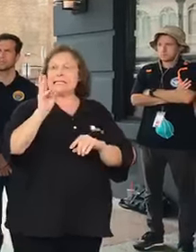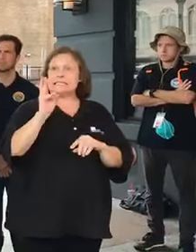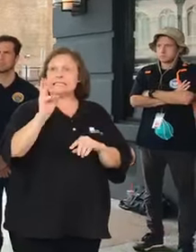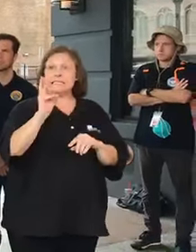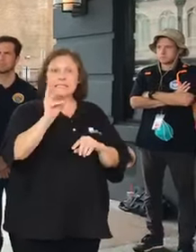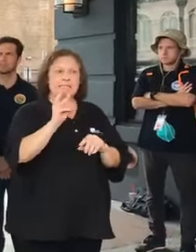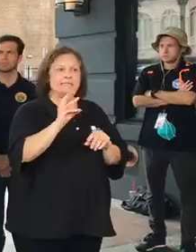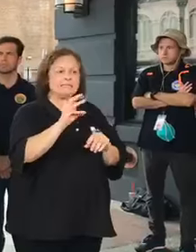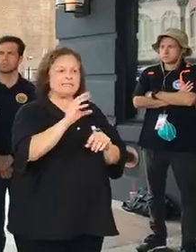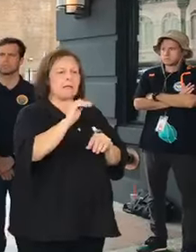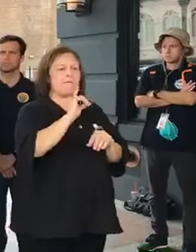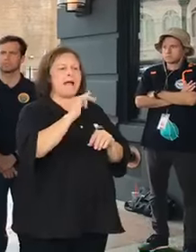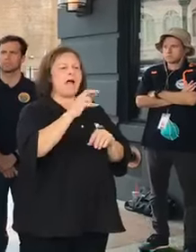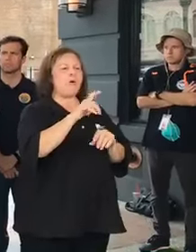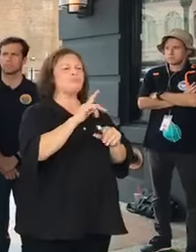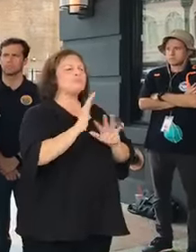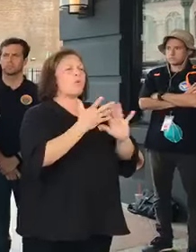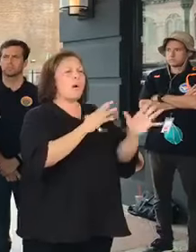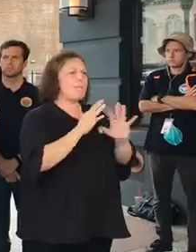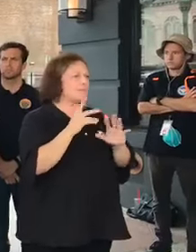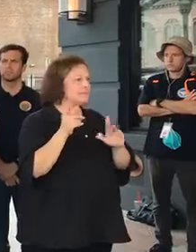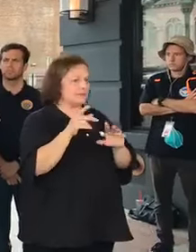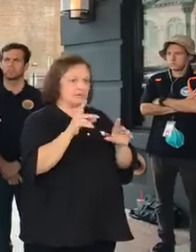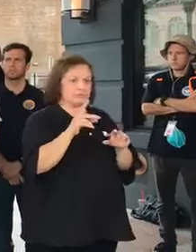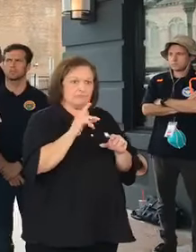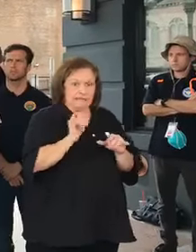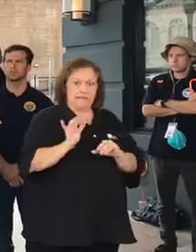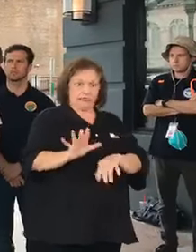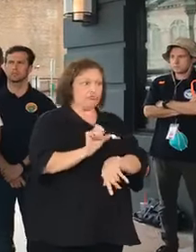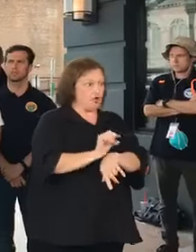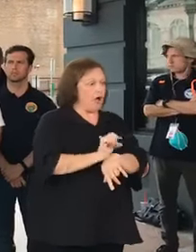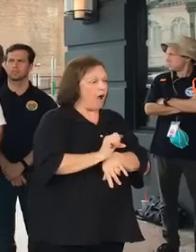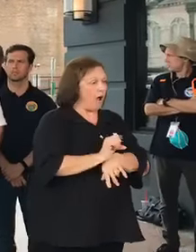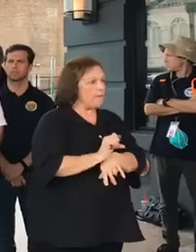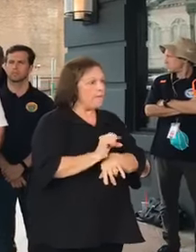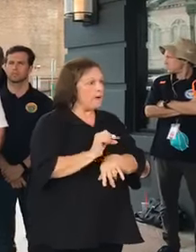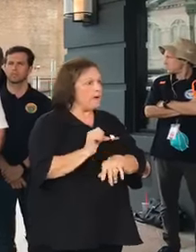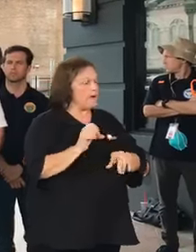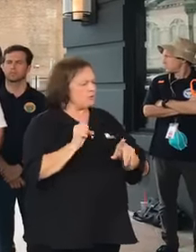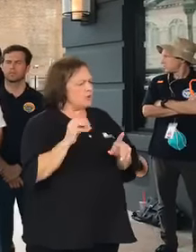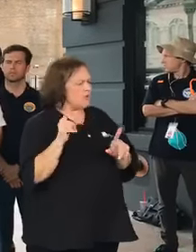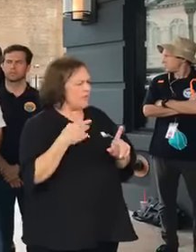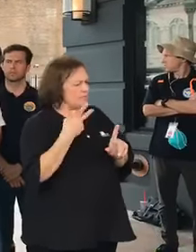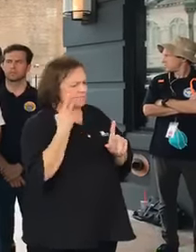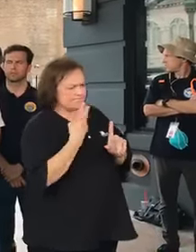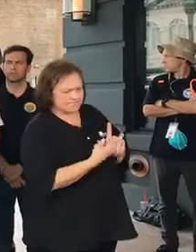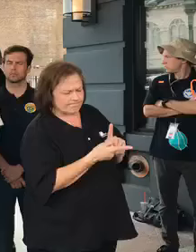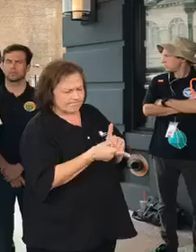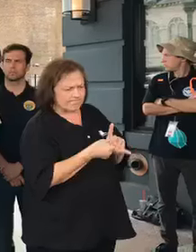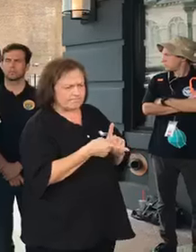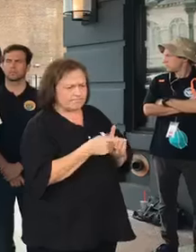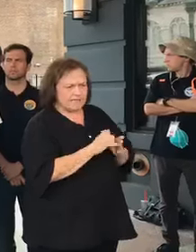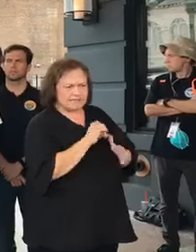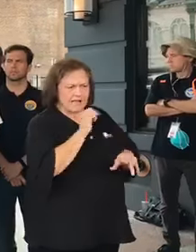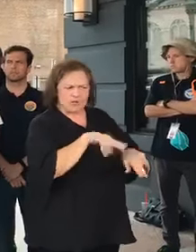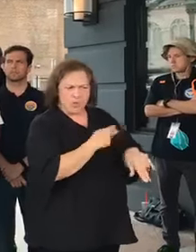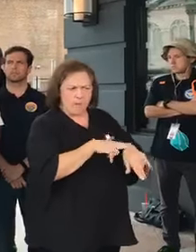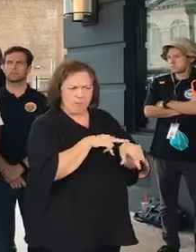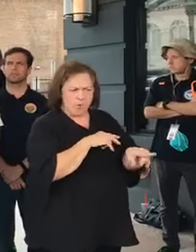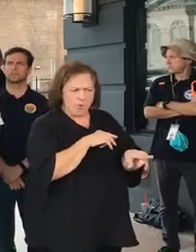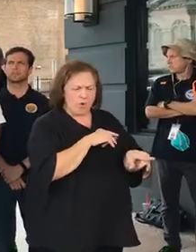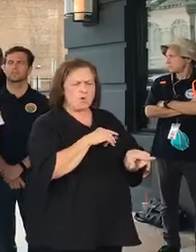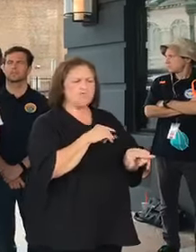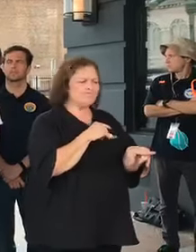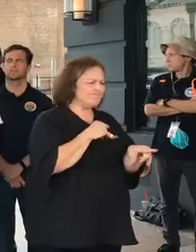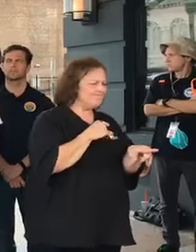counting Michael, deployments. They do this for a living, and they saw something that was not normal for a construction site and decided that it was a